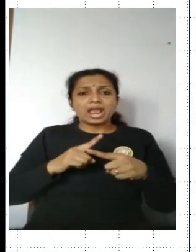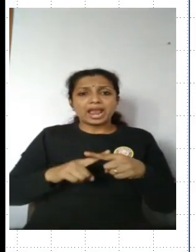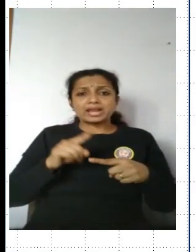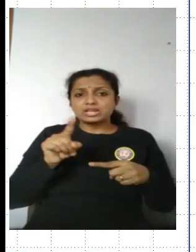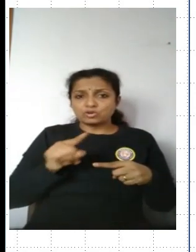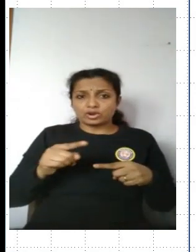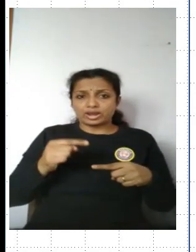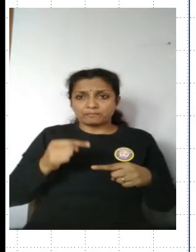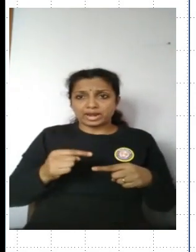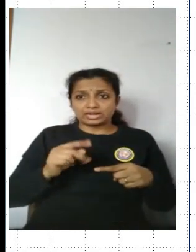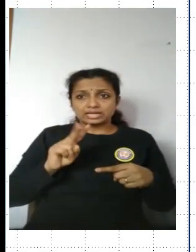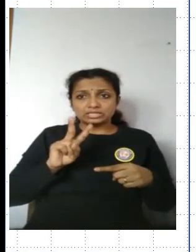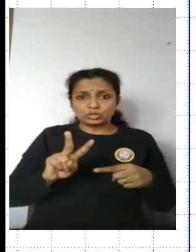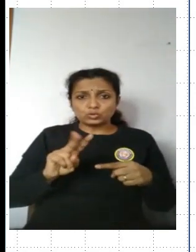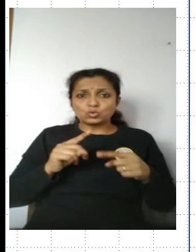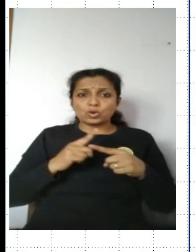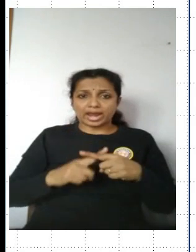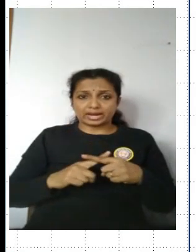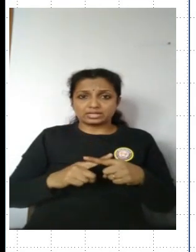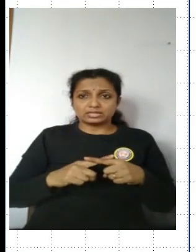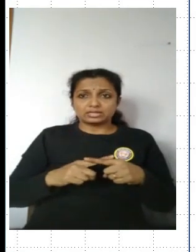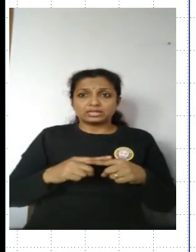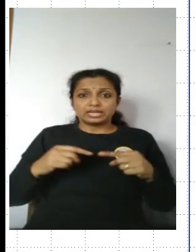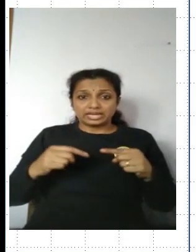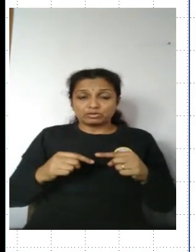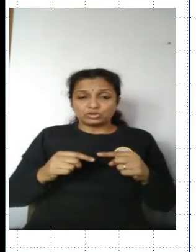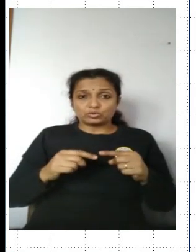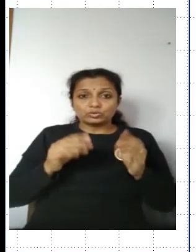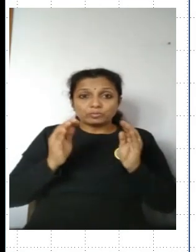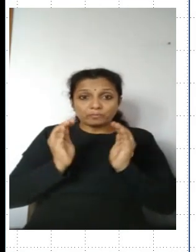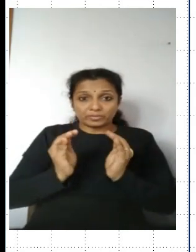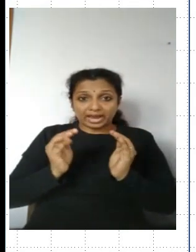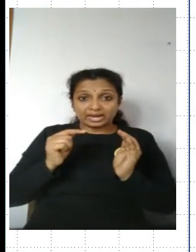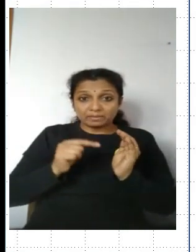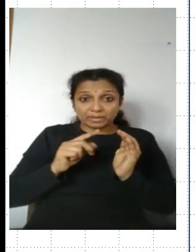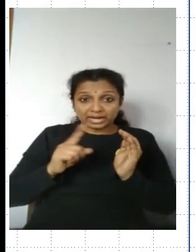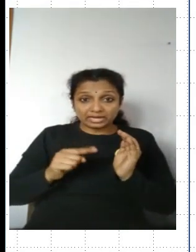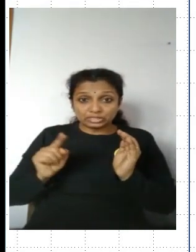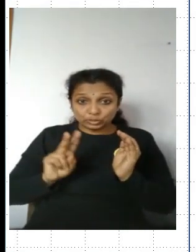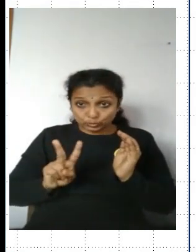squared minus 2x is equal to minus 2